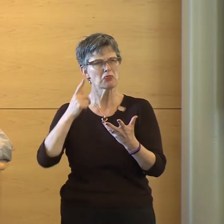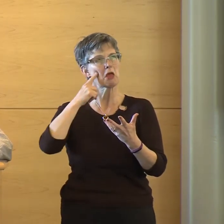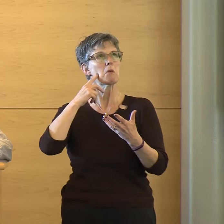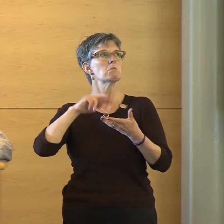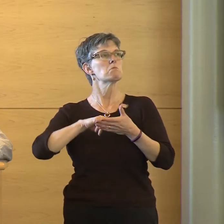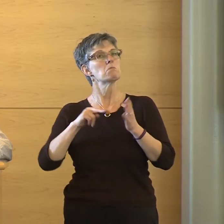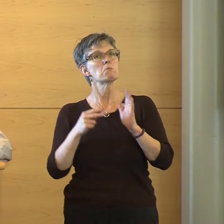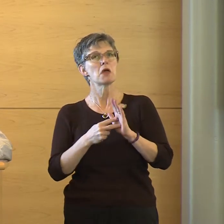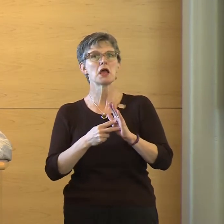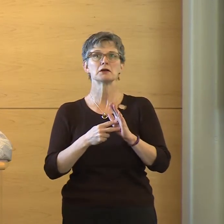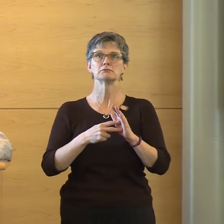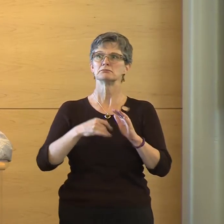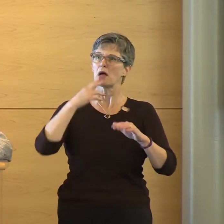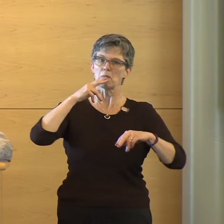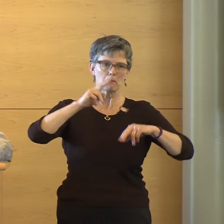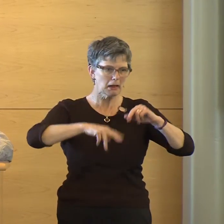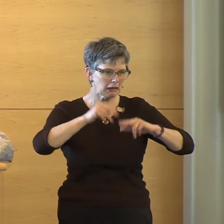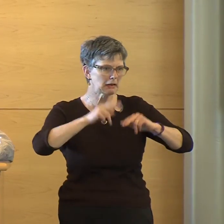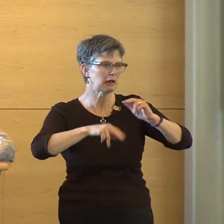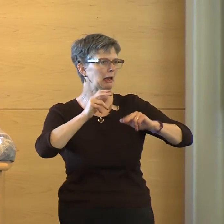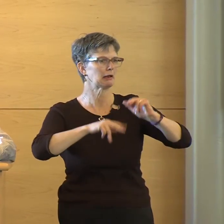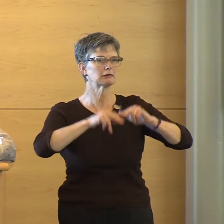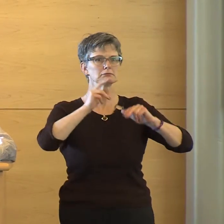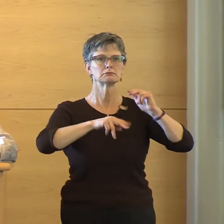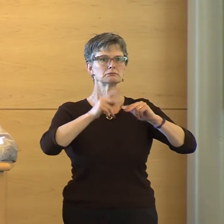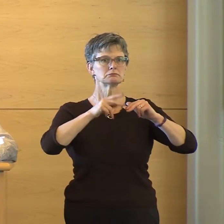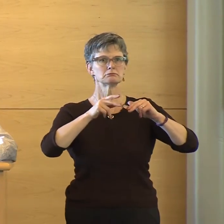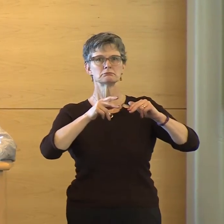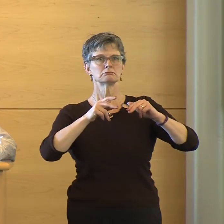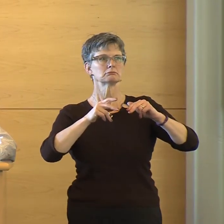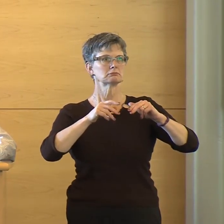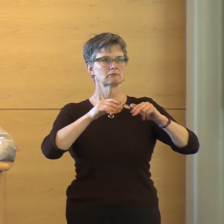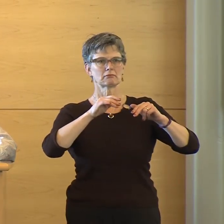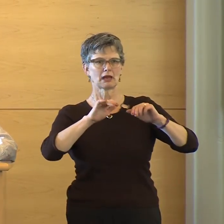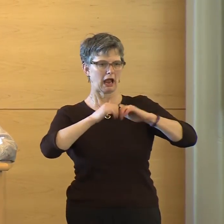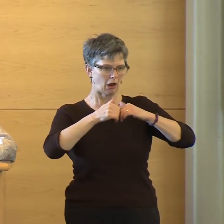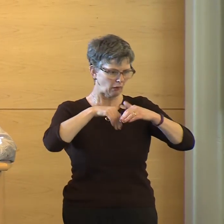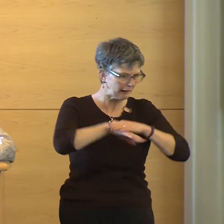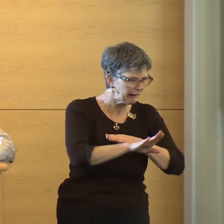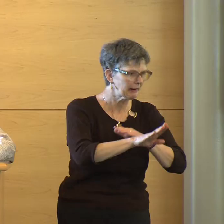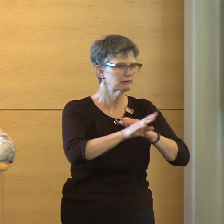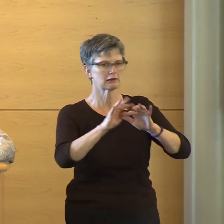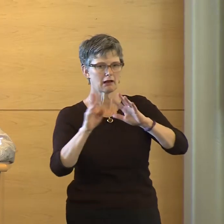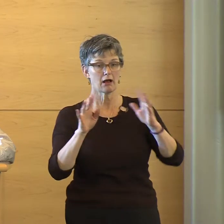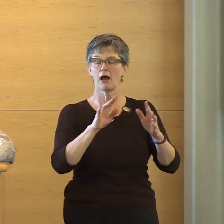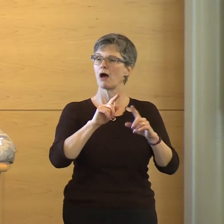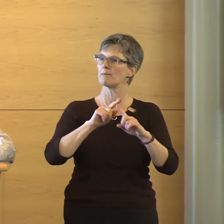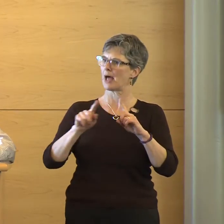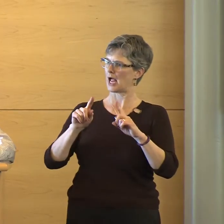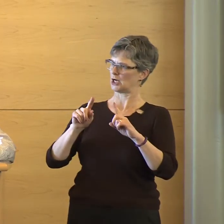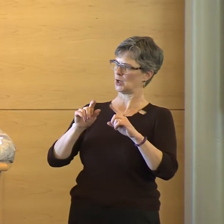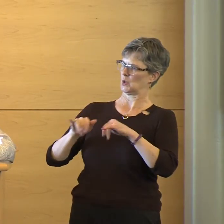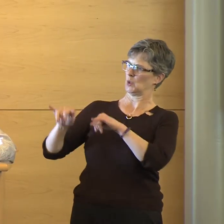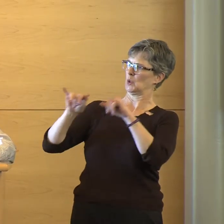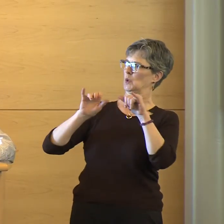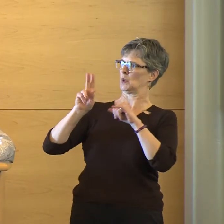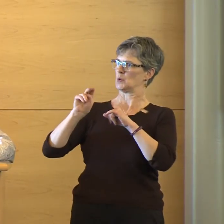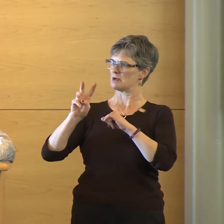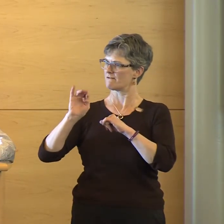with the built environment, frequently in terms of our residential experience. But universal design is really a set of